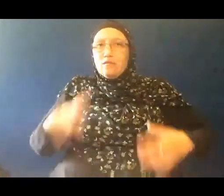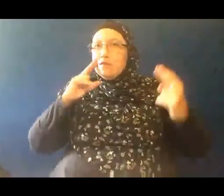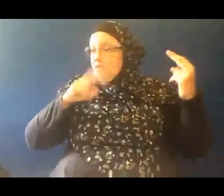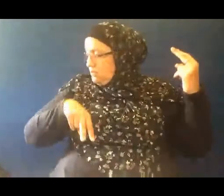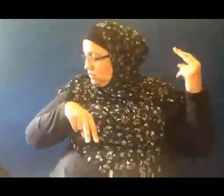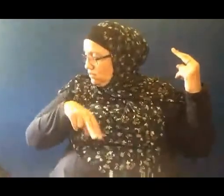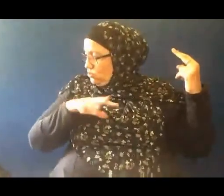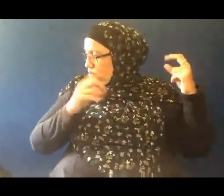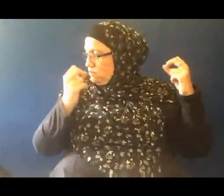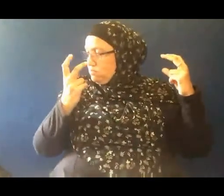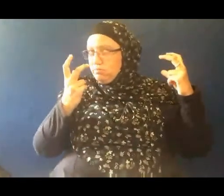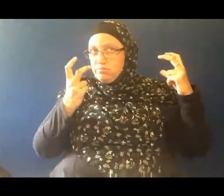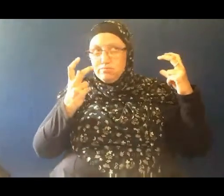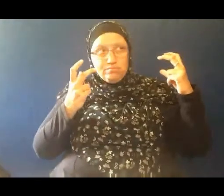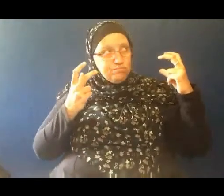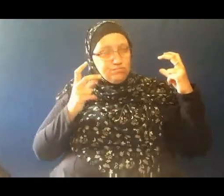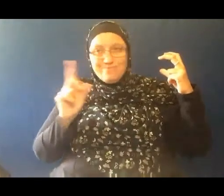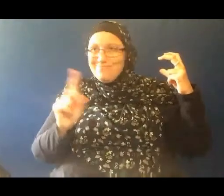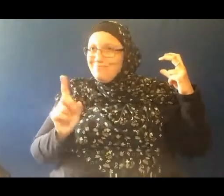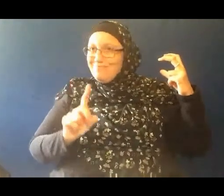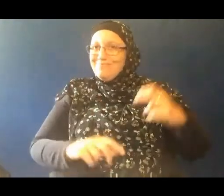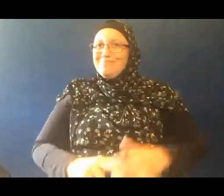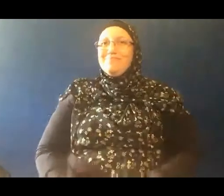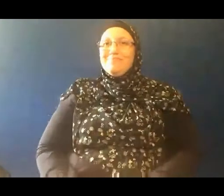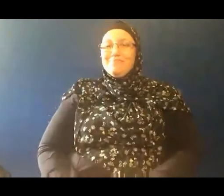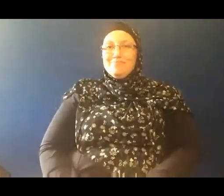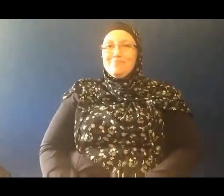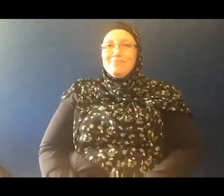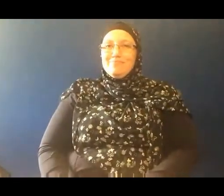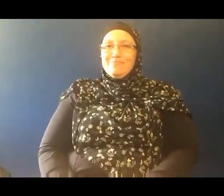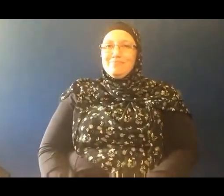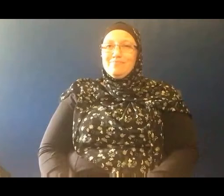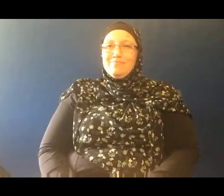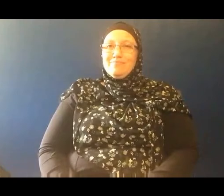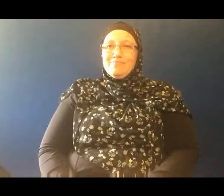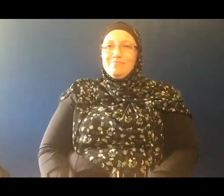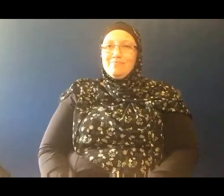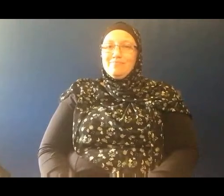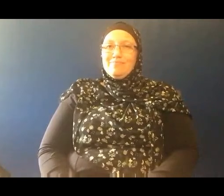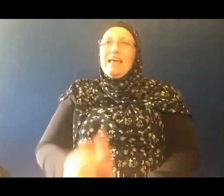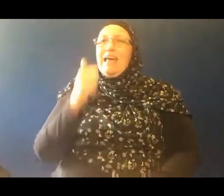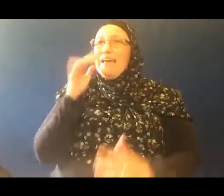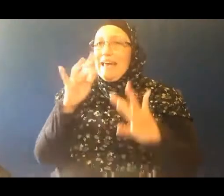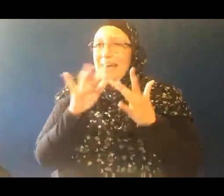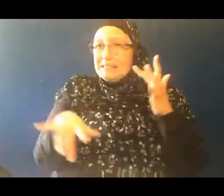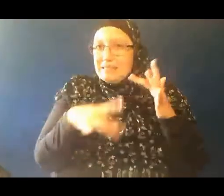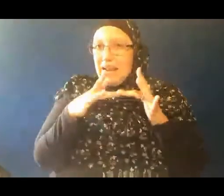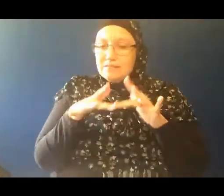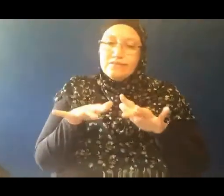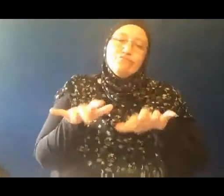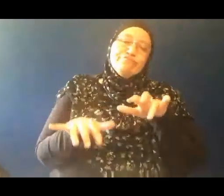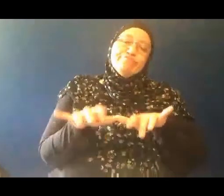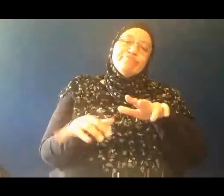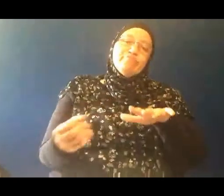how patient you are that you are surfing on the net and a pop-up comes that you know and your conscience knows that I'm